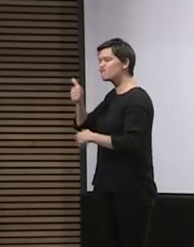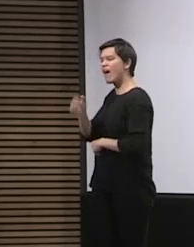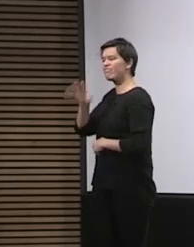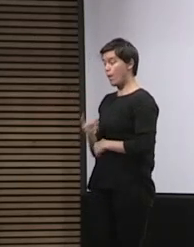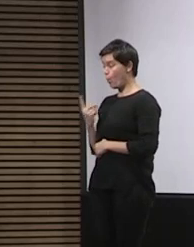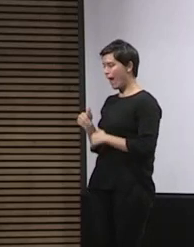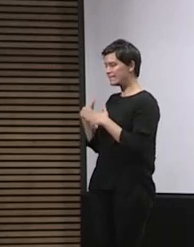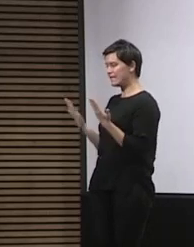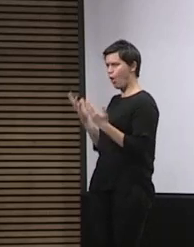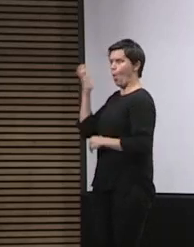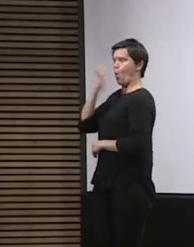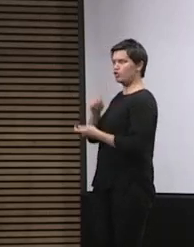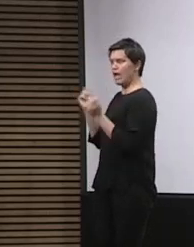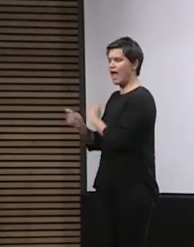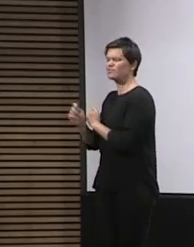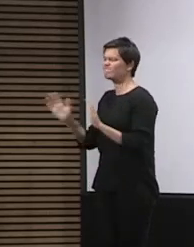You said that there's